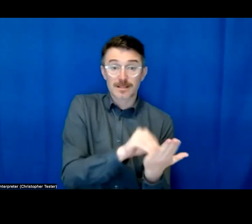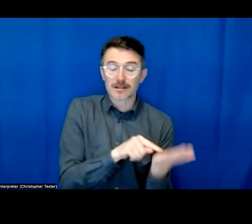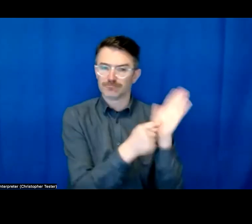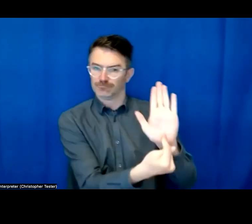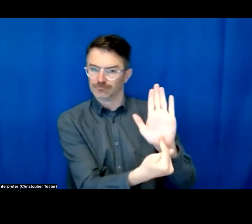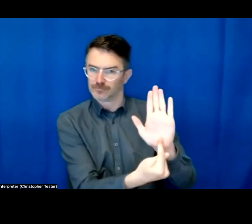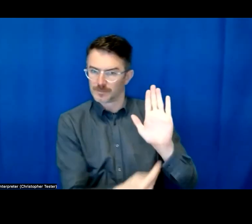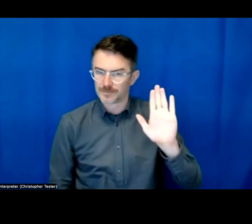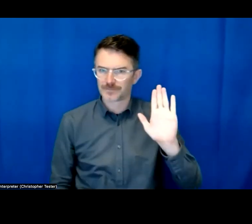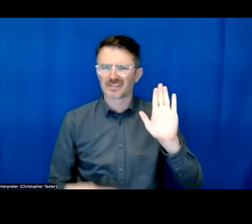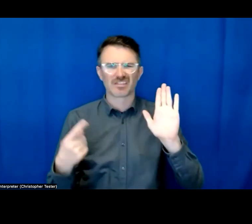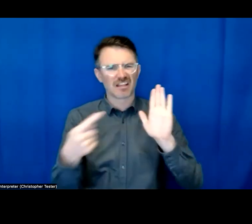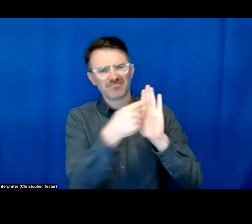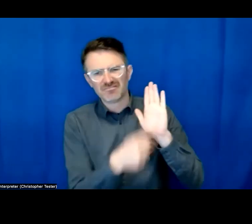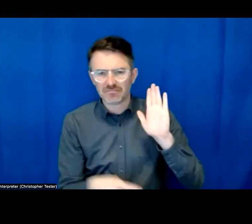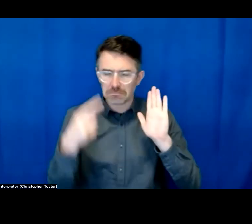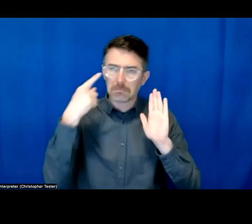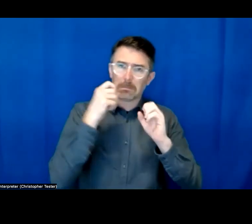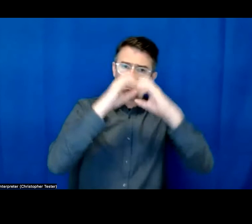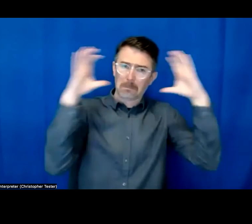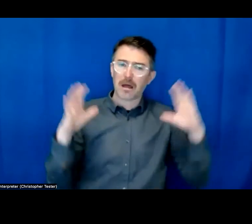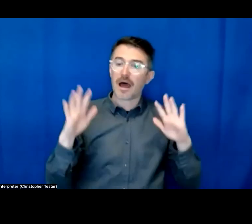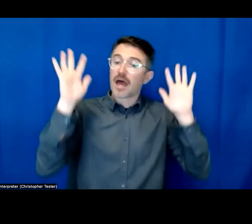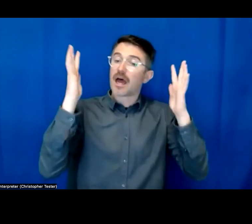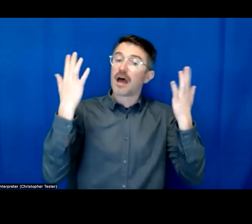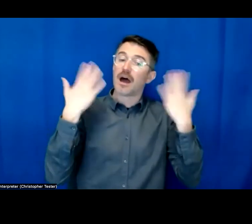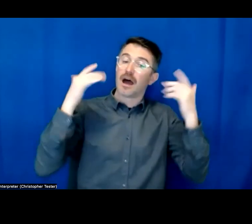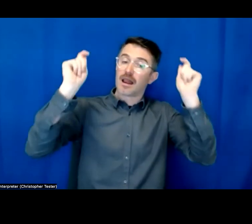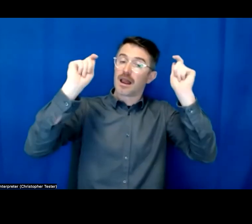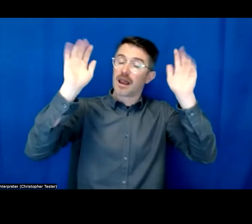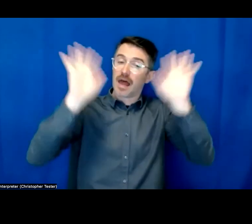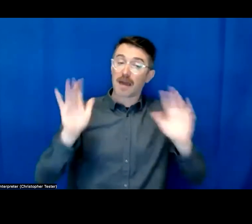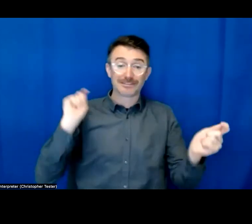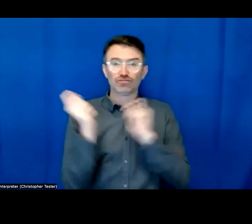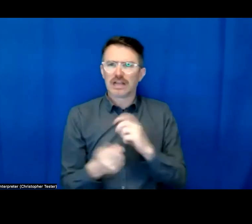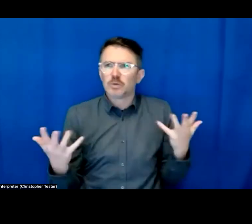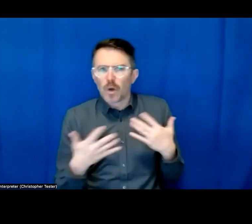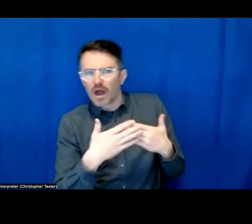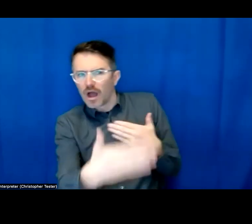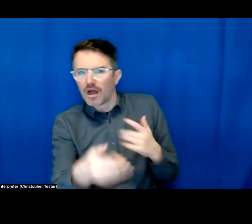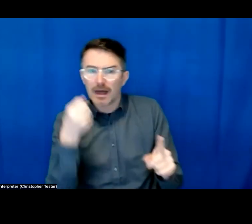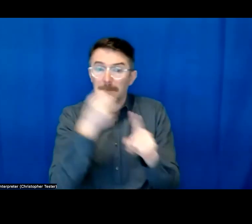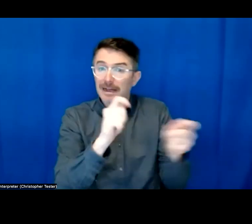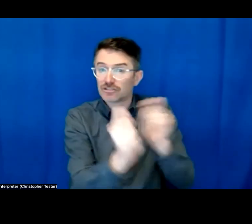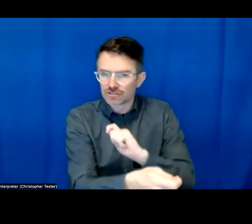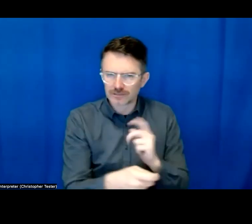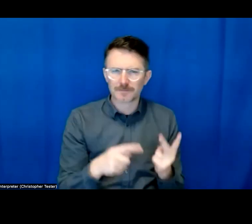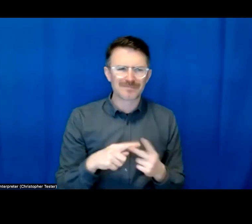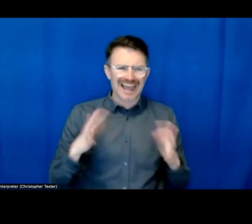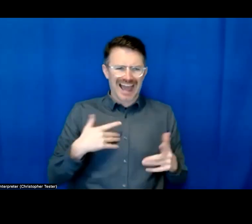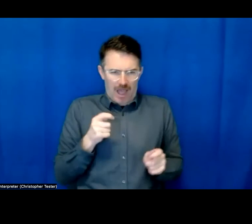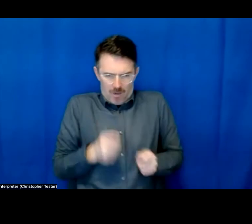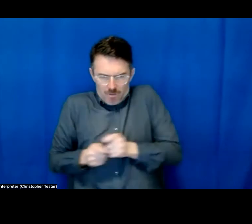around their territory, identifying adaptation and mitigation strategies carried out by the